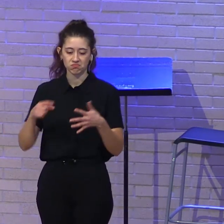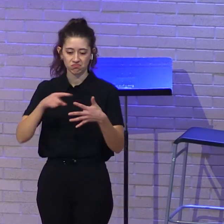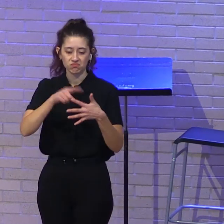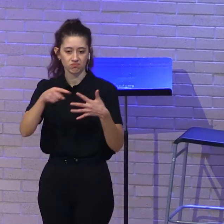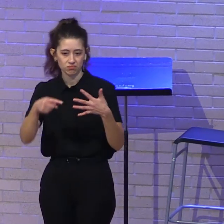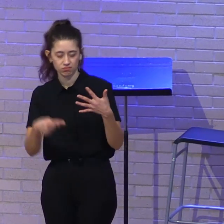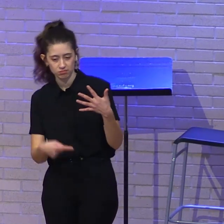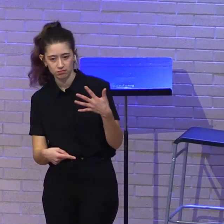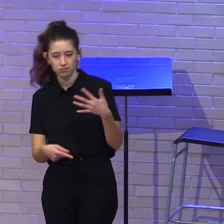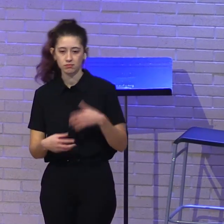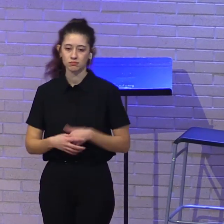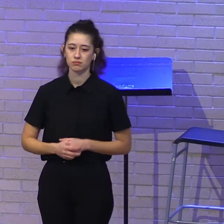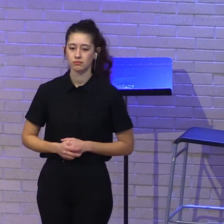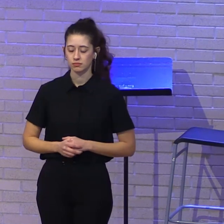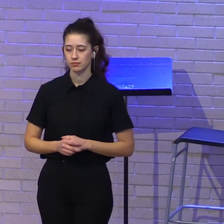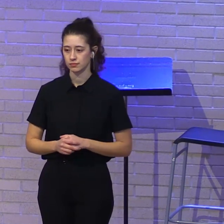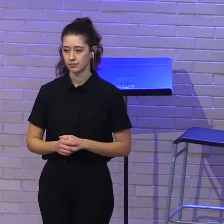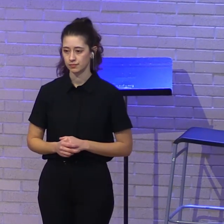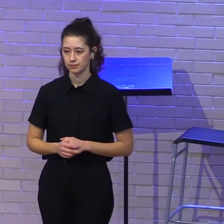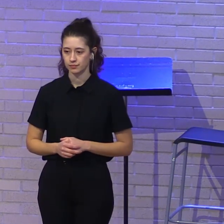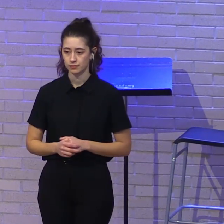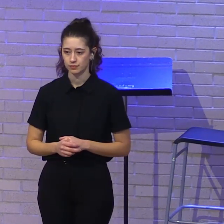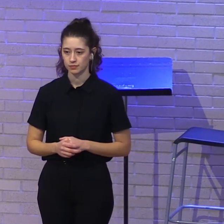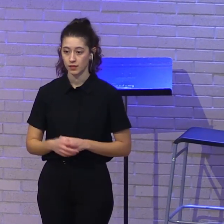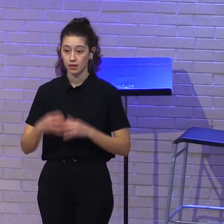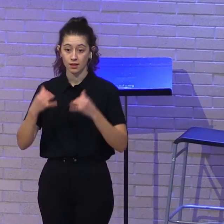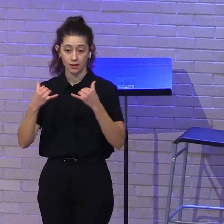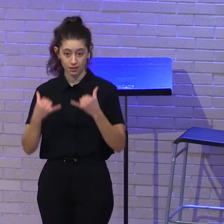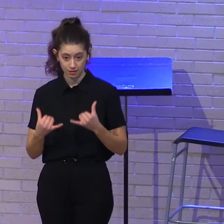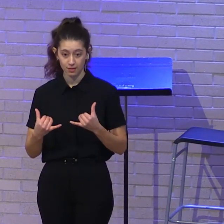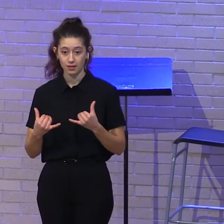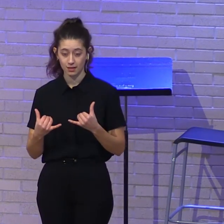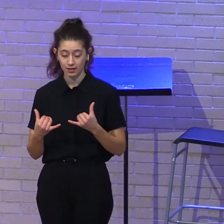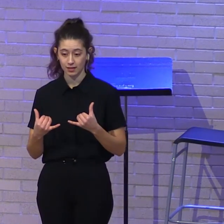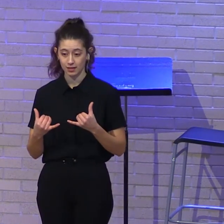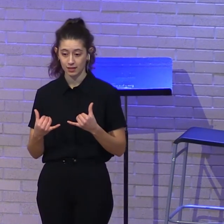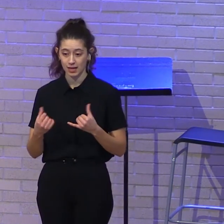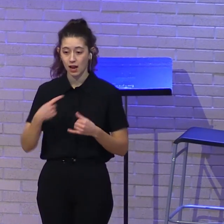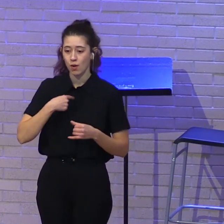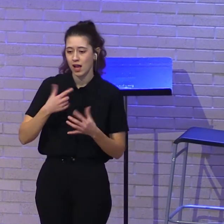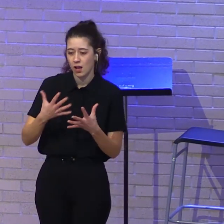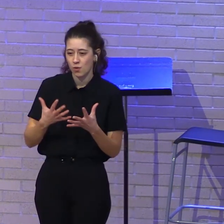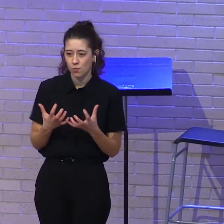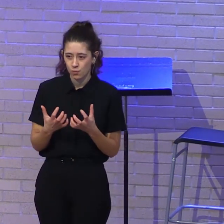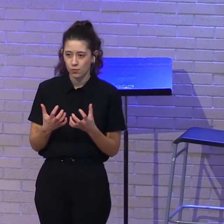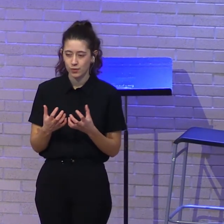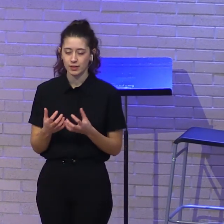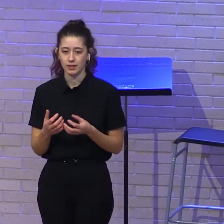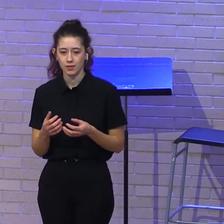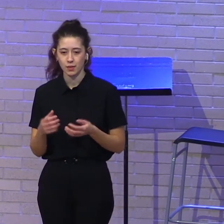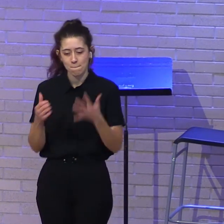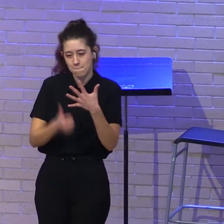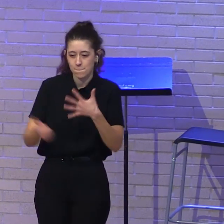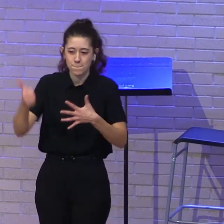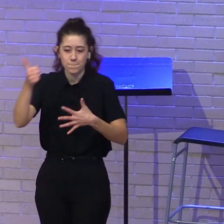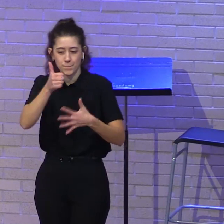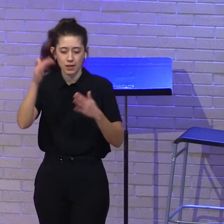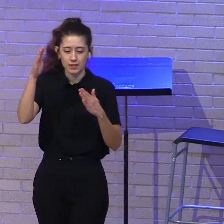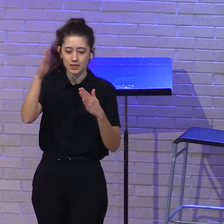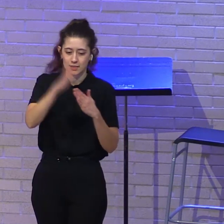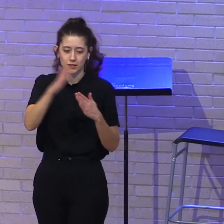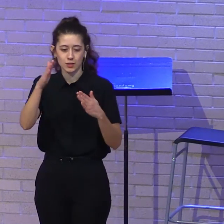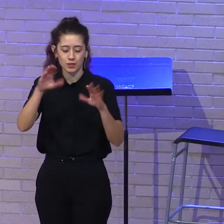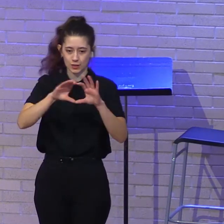Then they mentioned the Academic Excellence Prize. I was nervous because I wanted to win it. And then